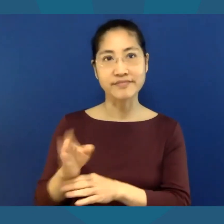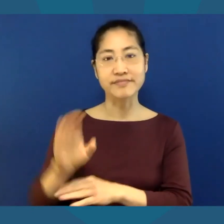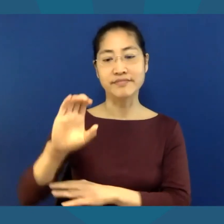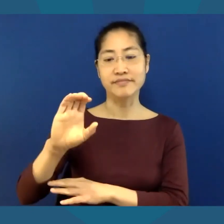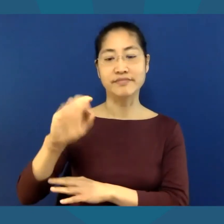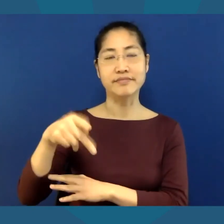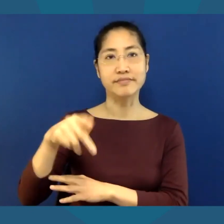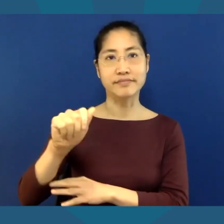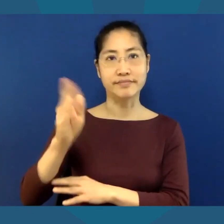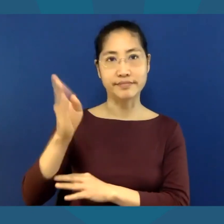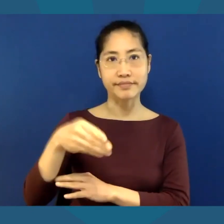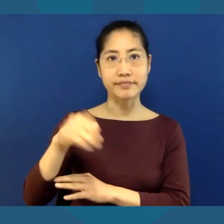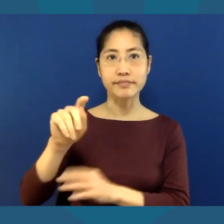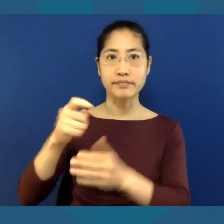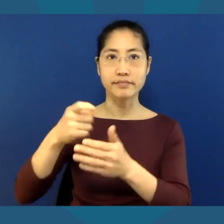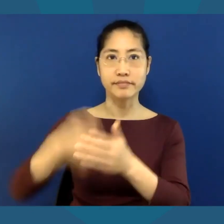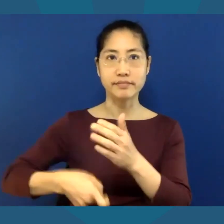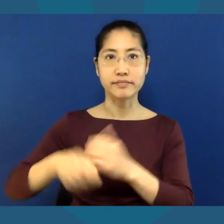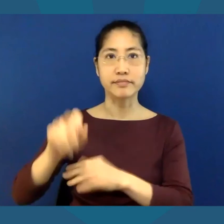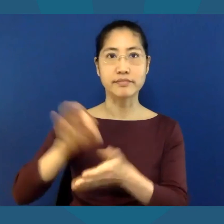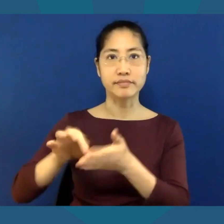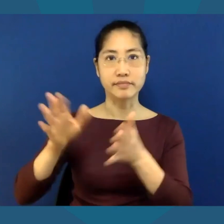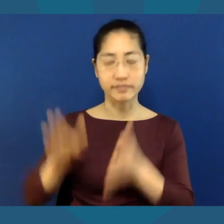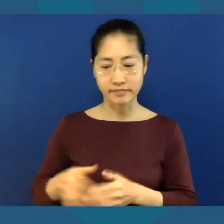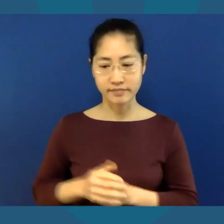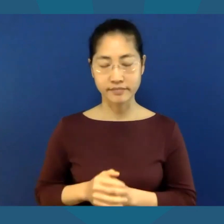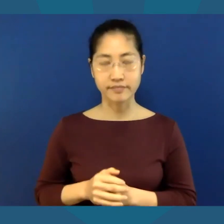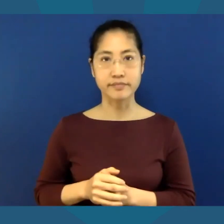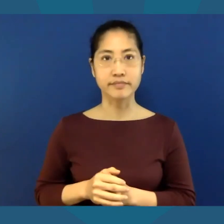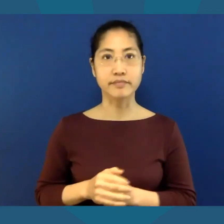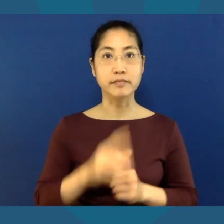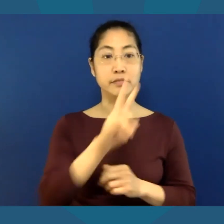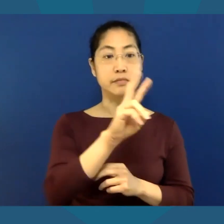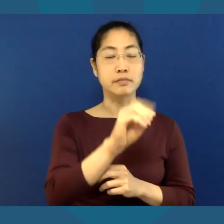Her second career was as a CPA tax accountant.